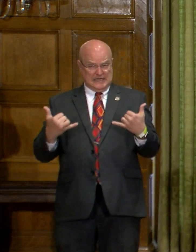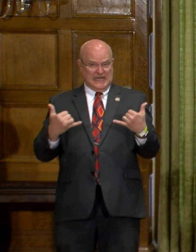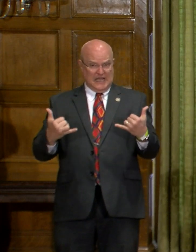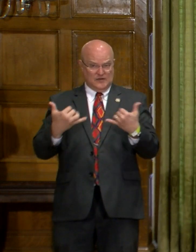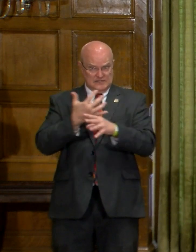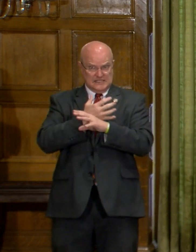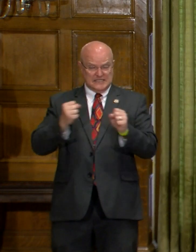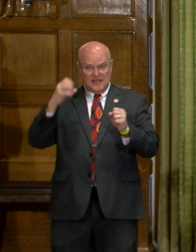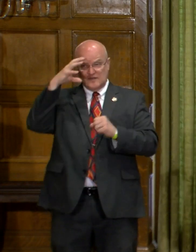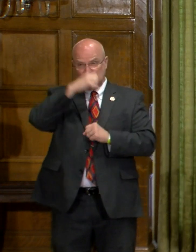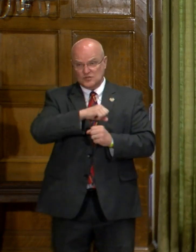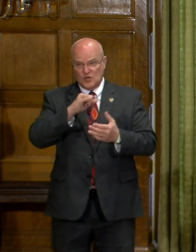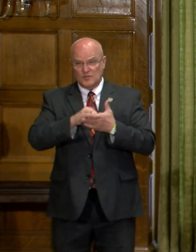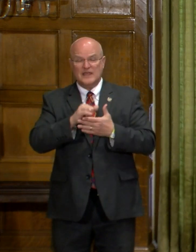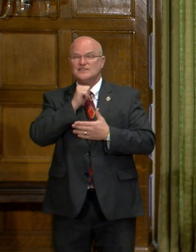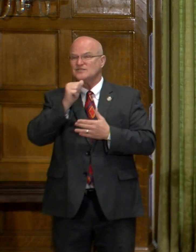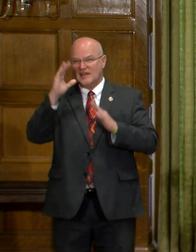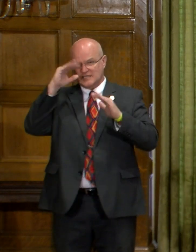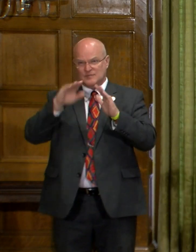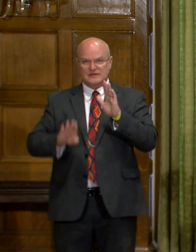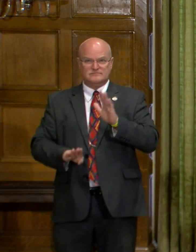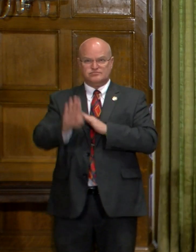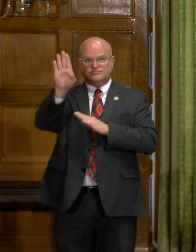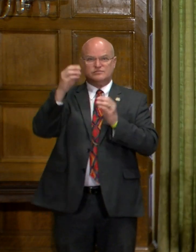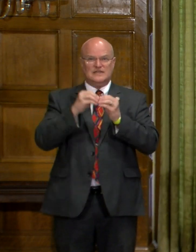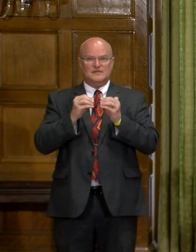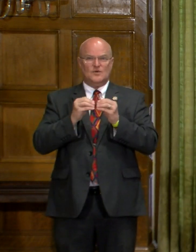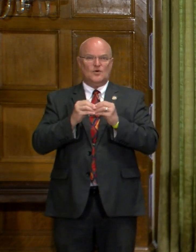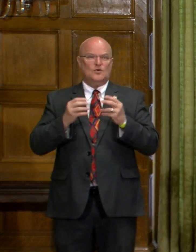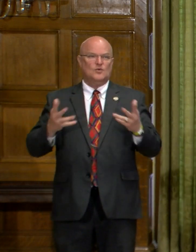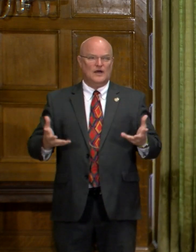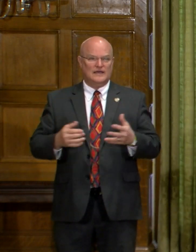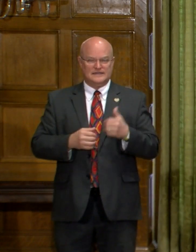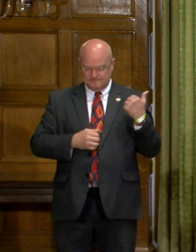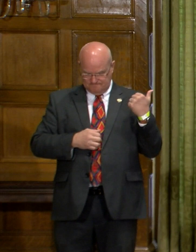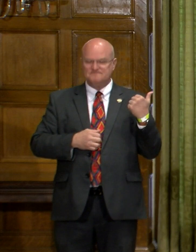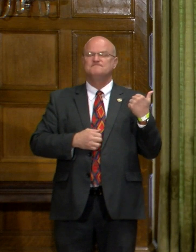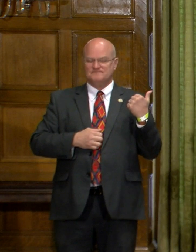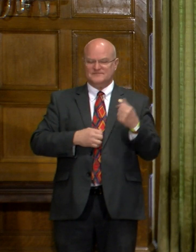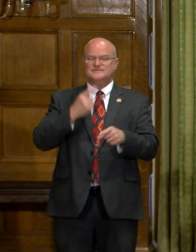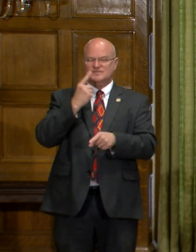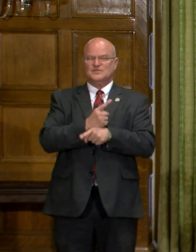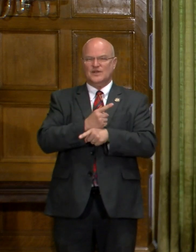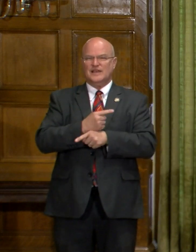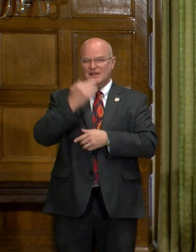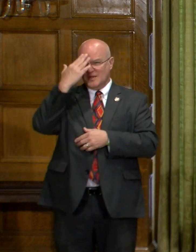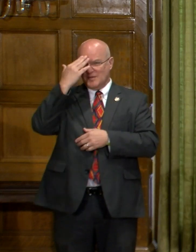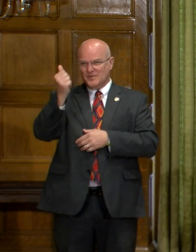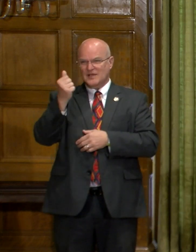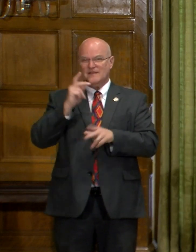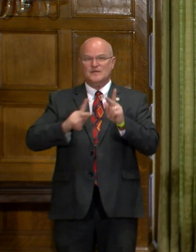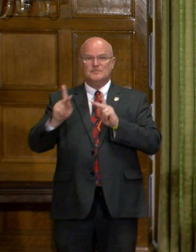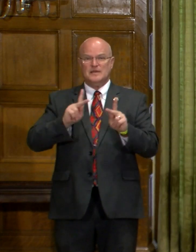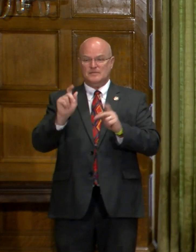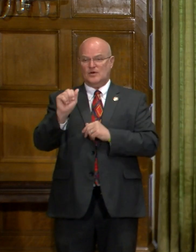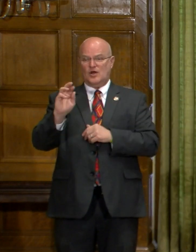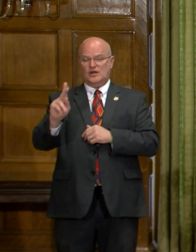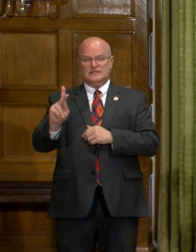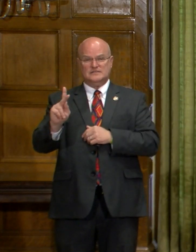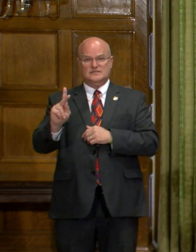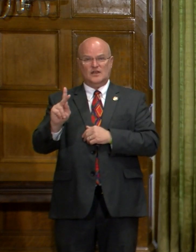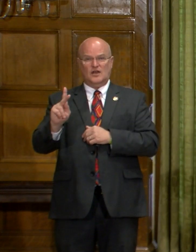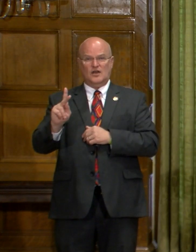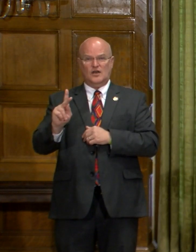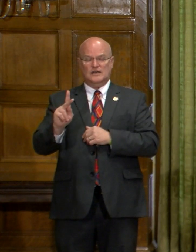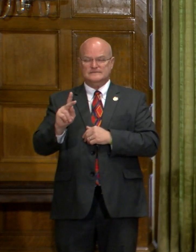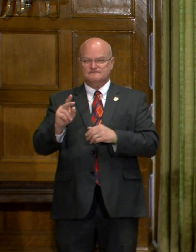now, is it safe to assume you're not expecting that anymore, or how does that stand? That is correct. Because of the people of Arkansas